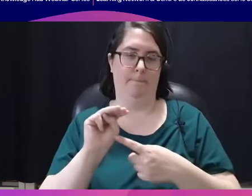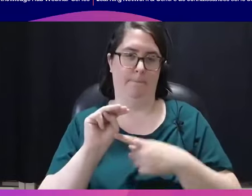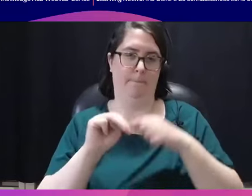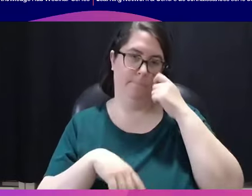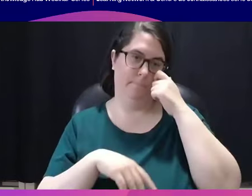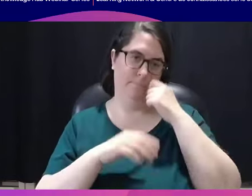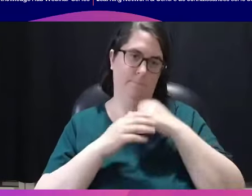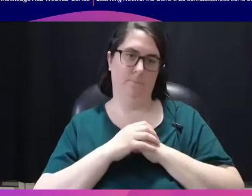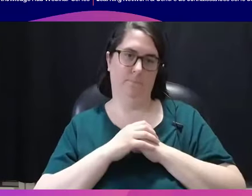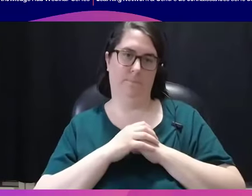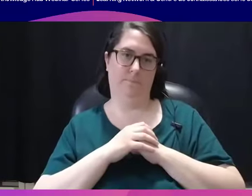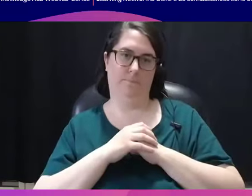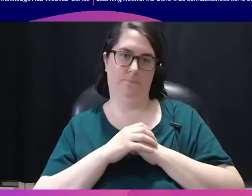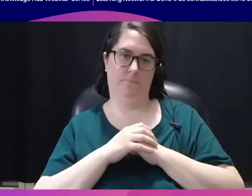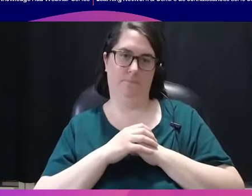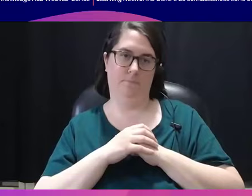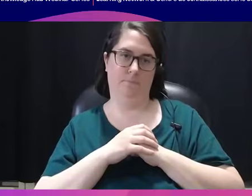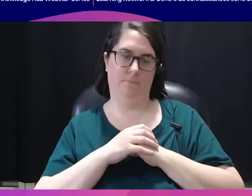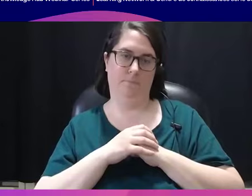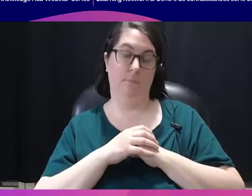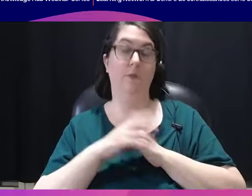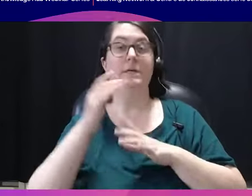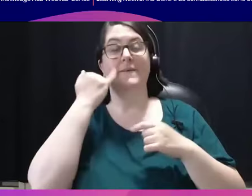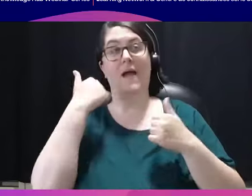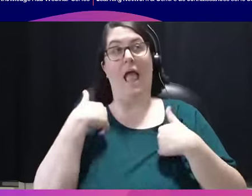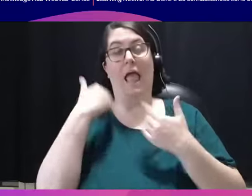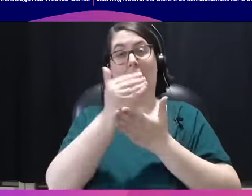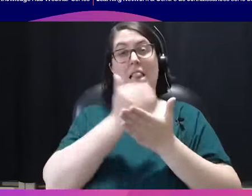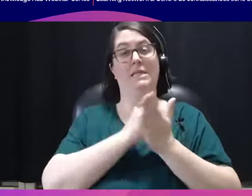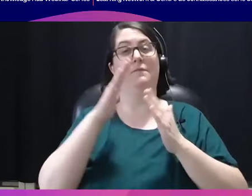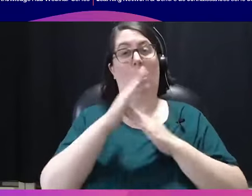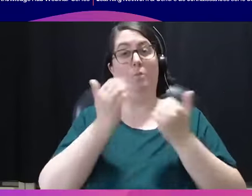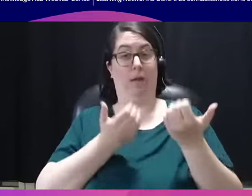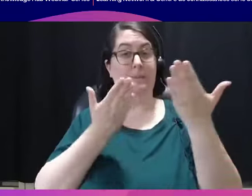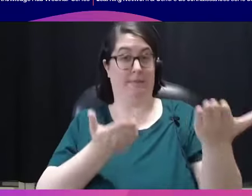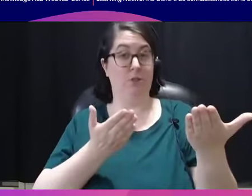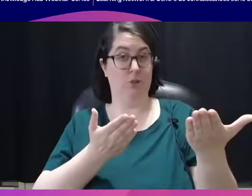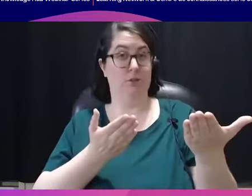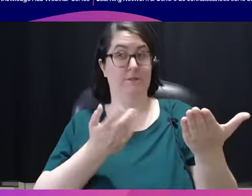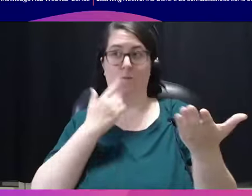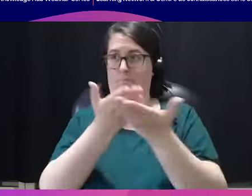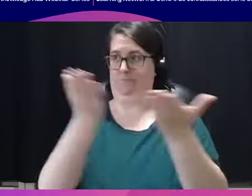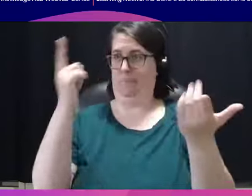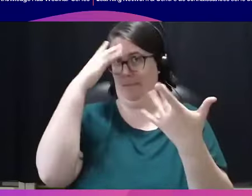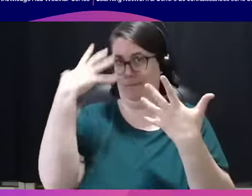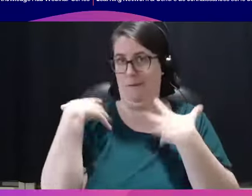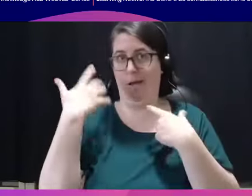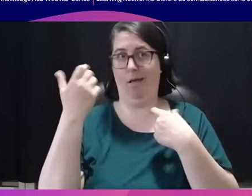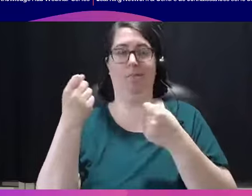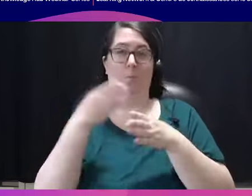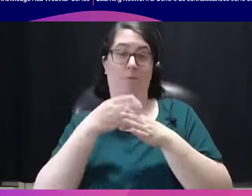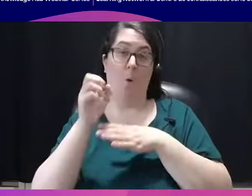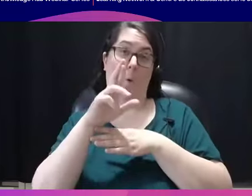Now, if I had a top list of recommendations for mental health professionals and caseworkers